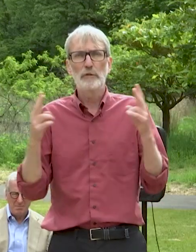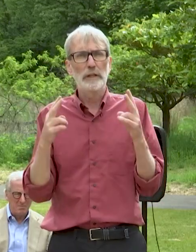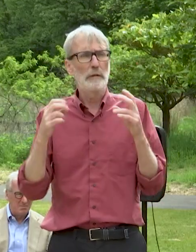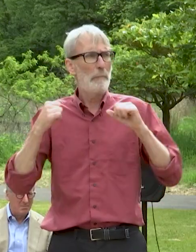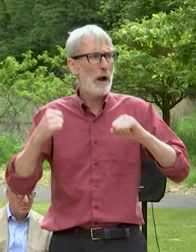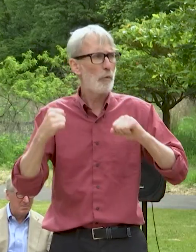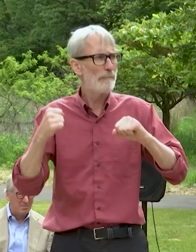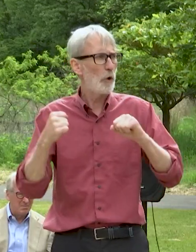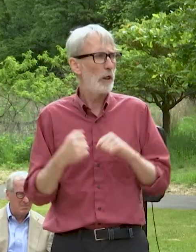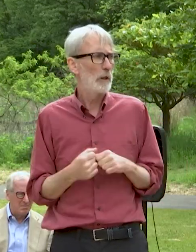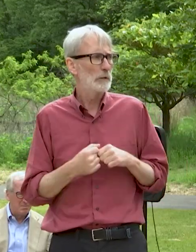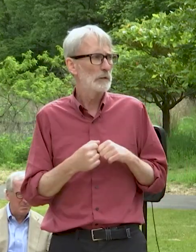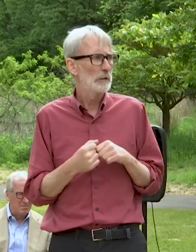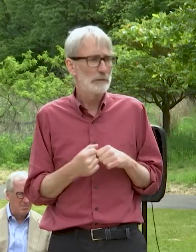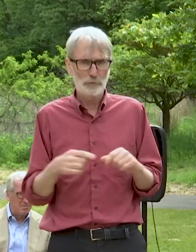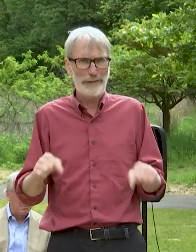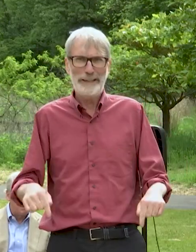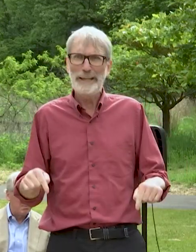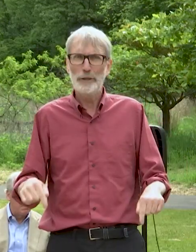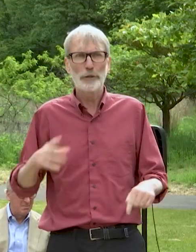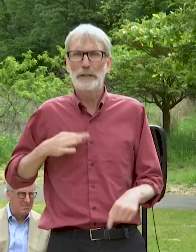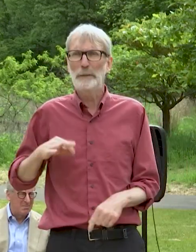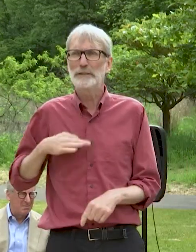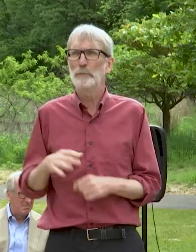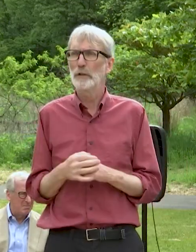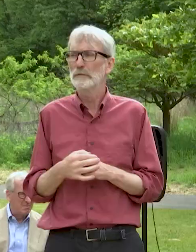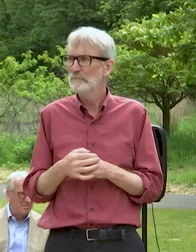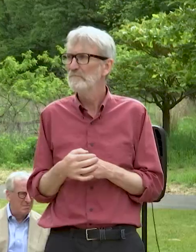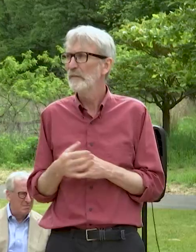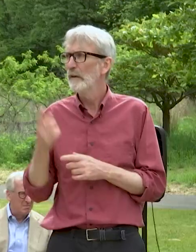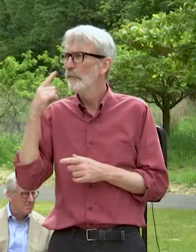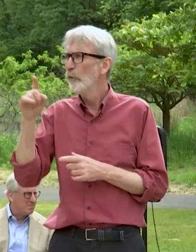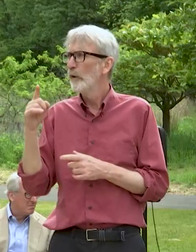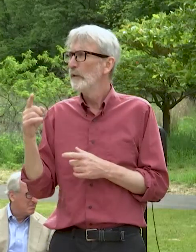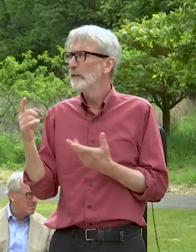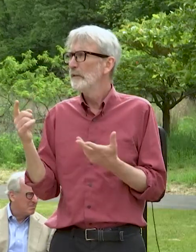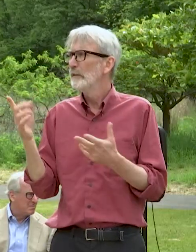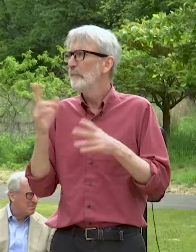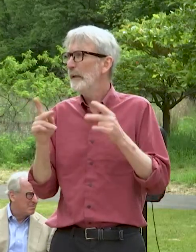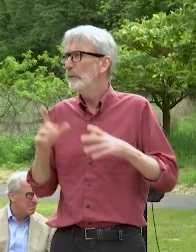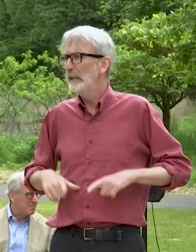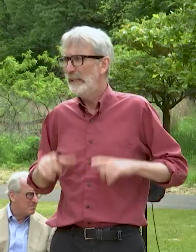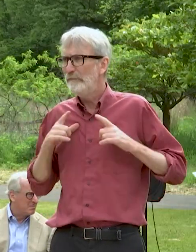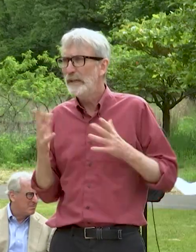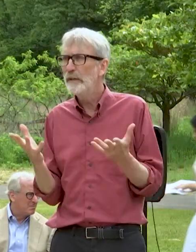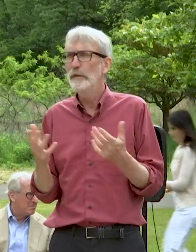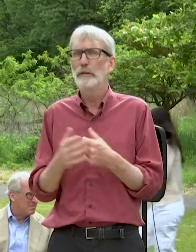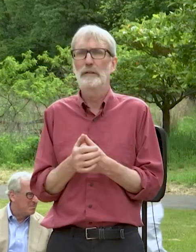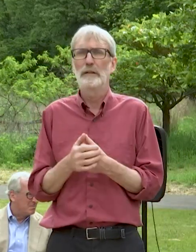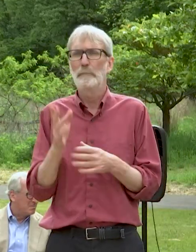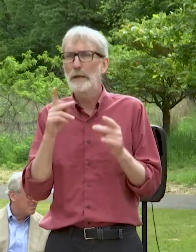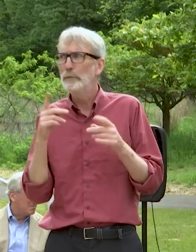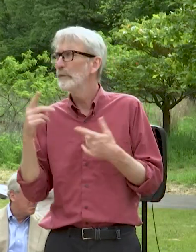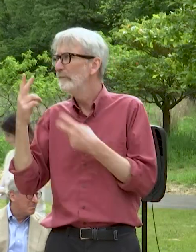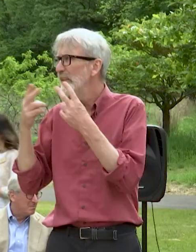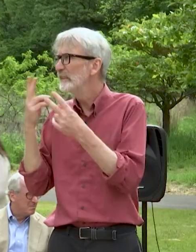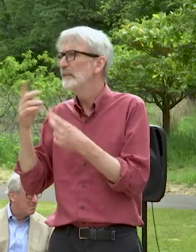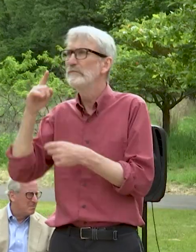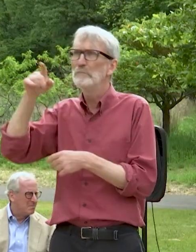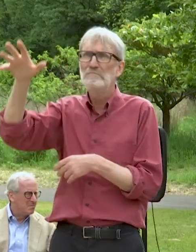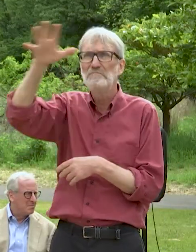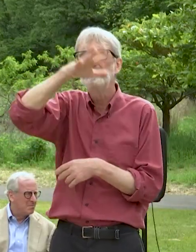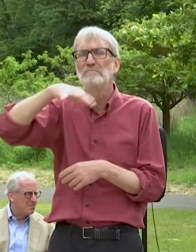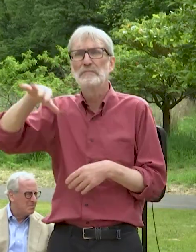And to have that right here in the city of Pittsburgh for us who live in the city proper, for those who can come in through the